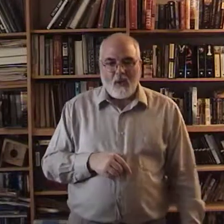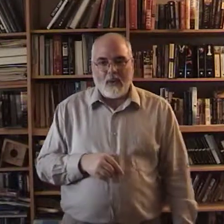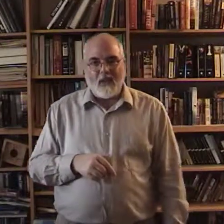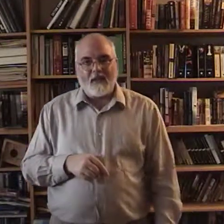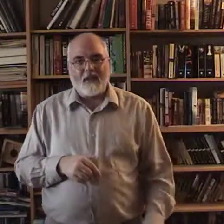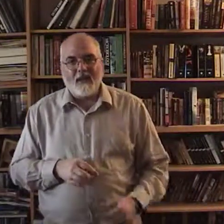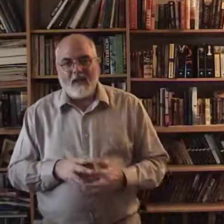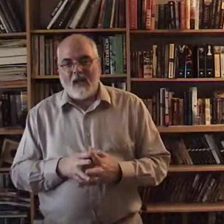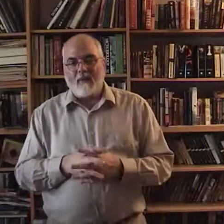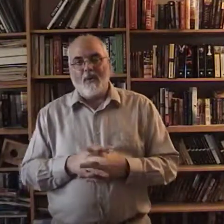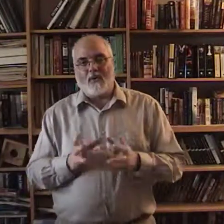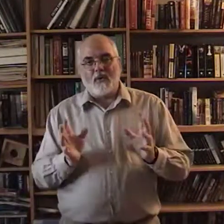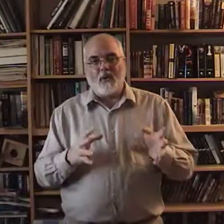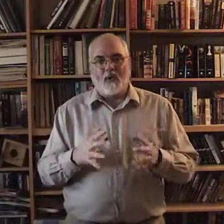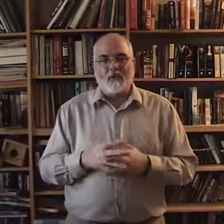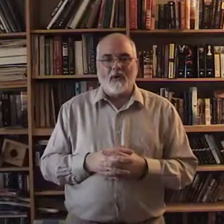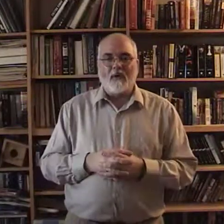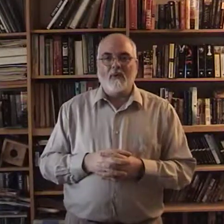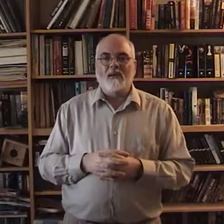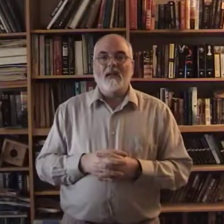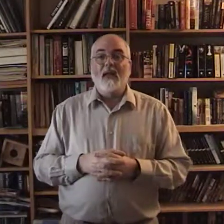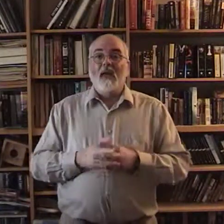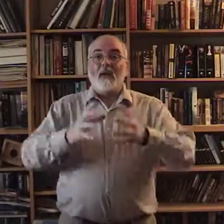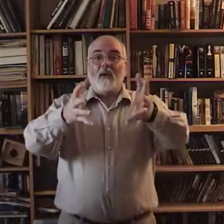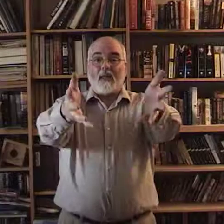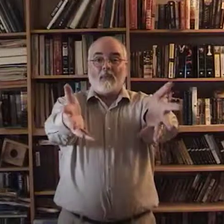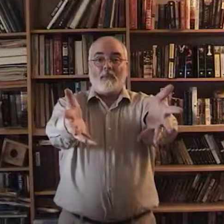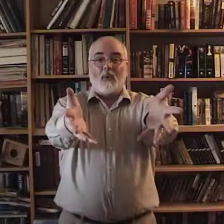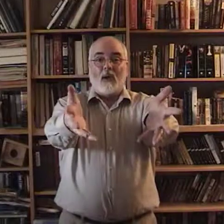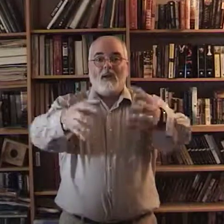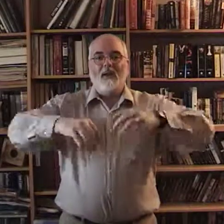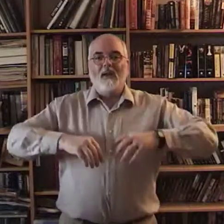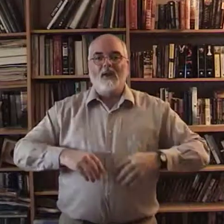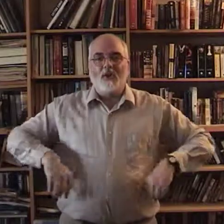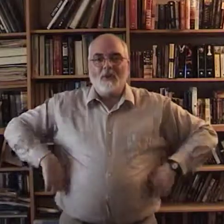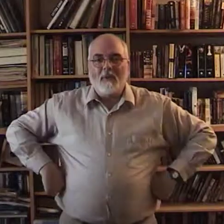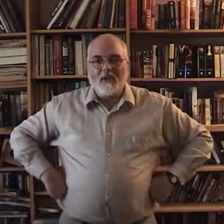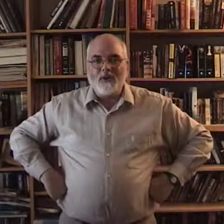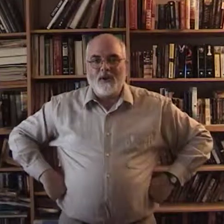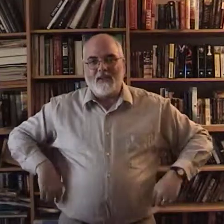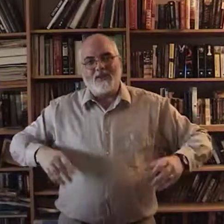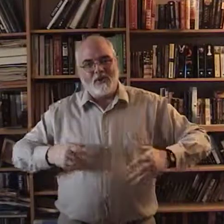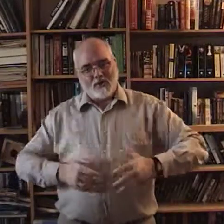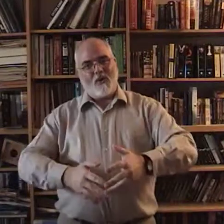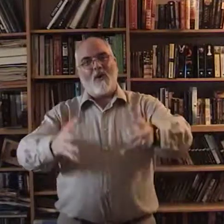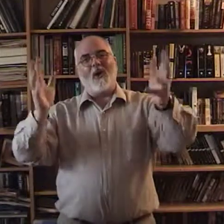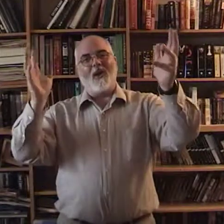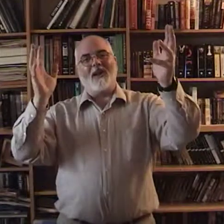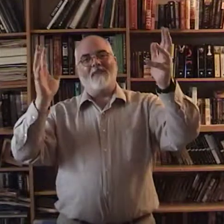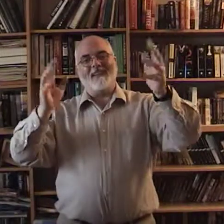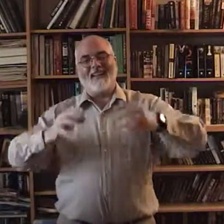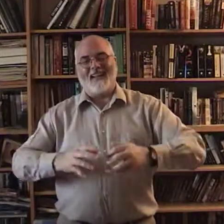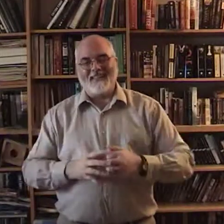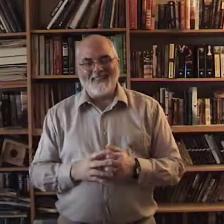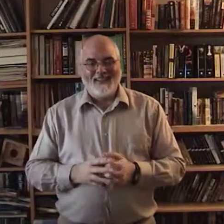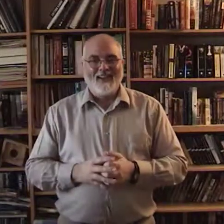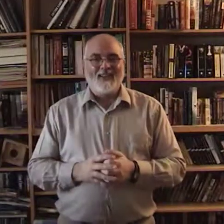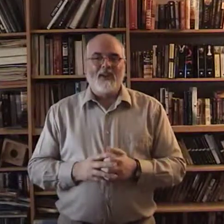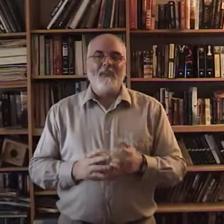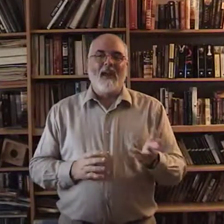Okay, and we've gone through the chorus already once. At this point, you should be a genius. You should know all of the signs. You may have